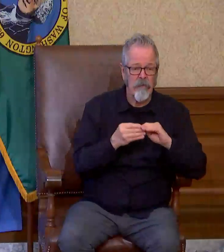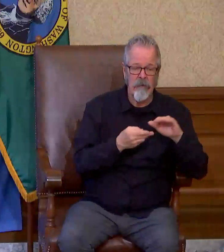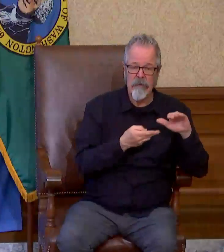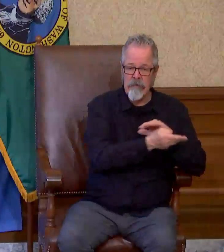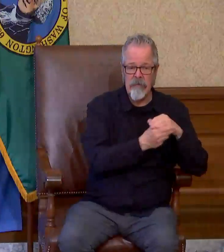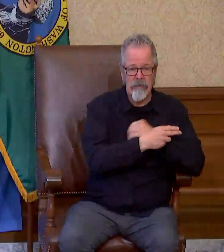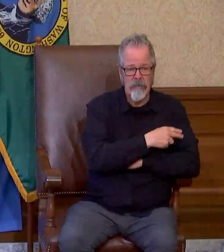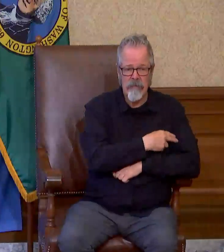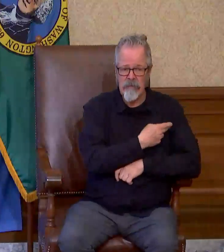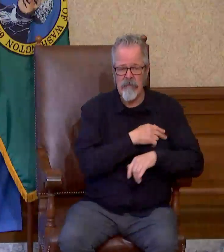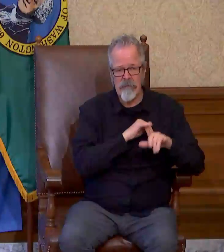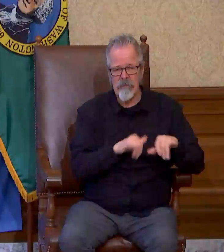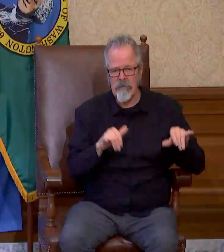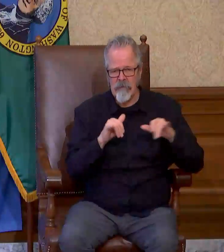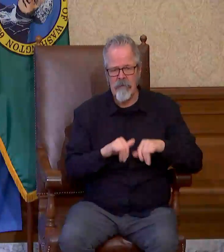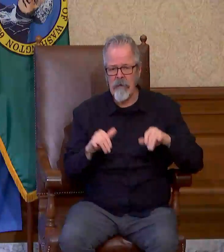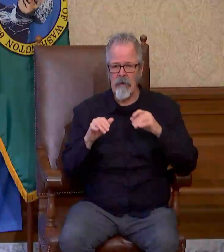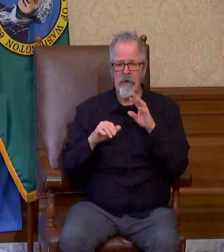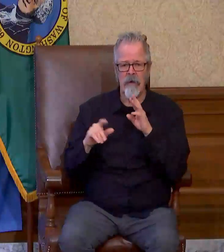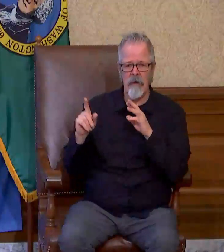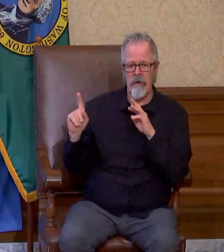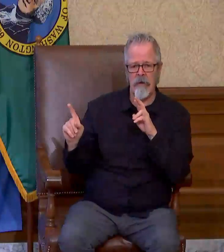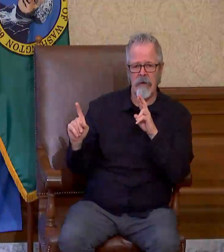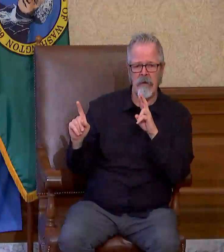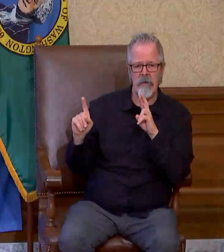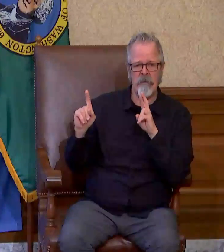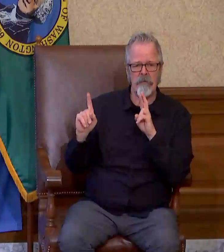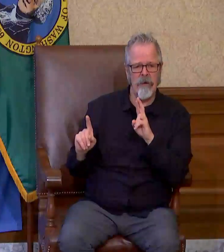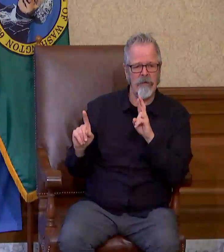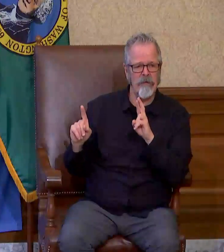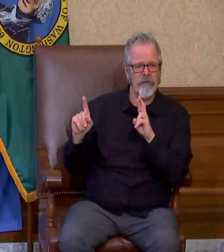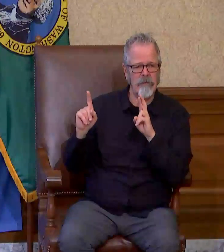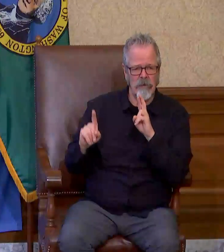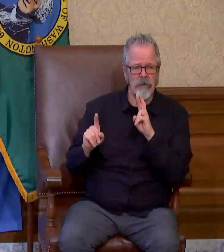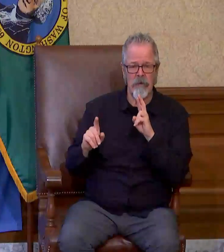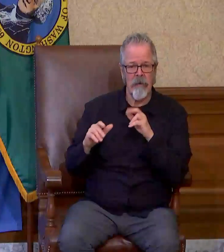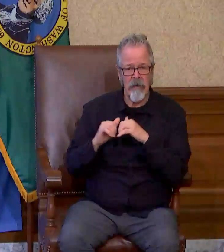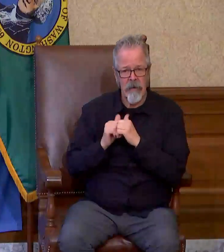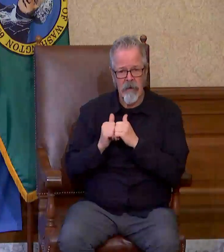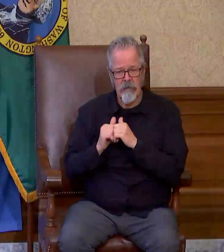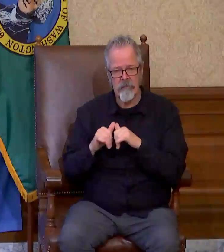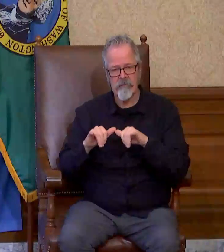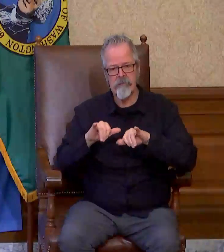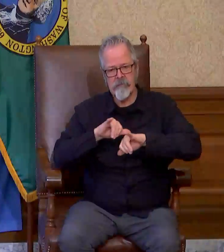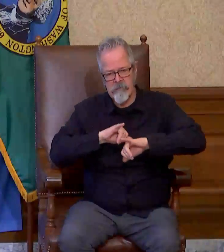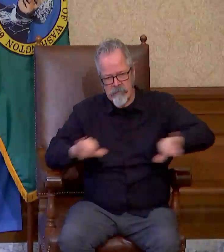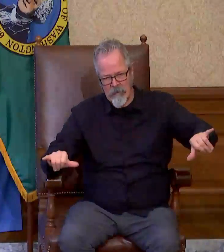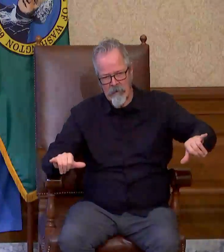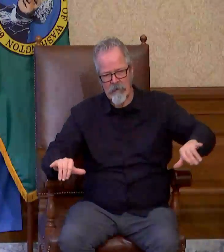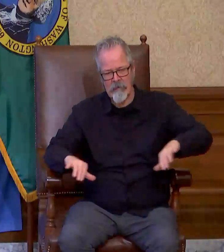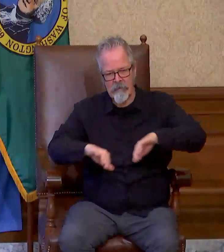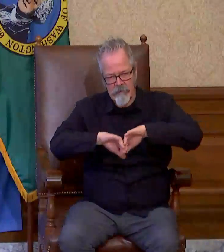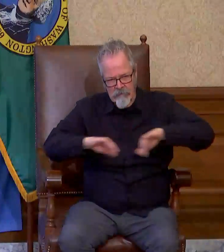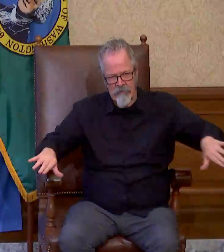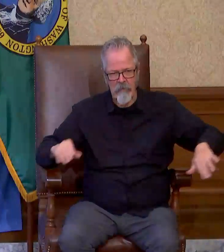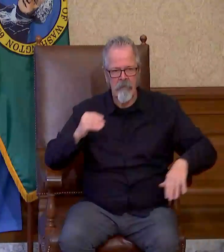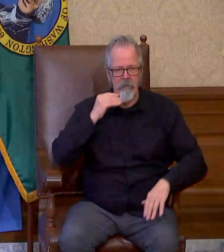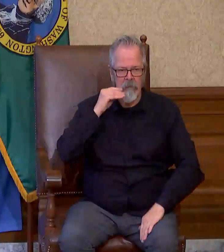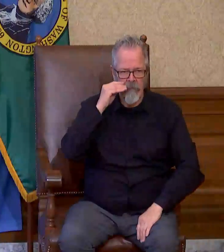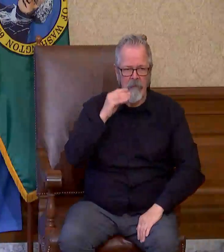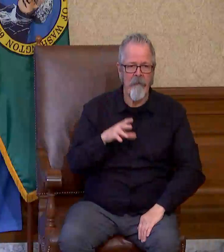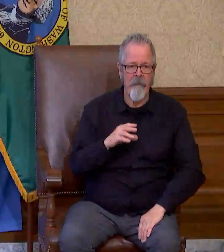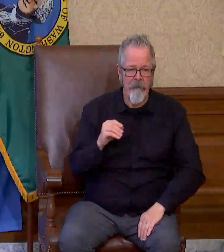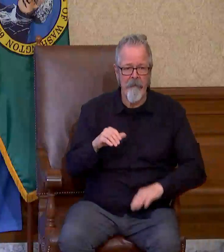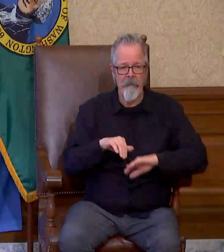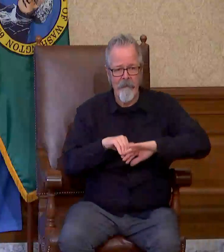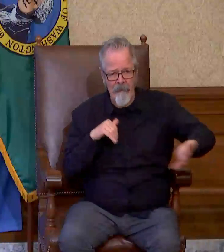and capability of testing, contact tracing, and effective isolation. We think that is a reasonable chance of succeeding,